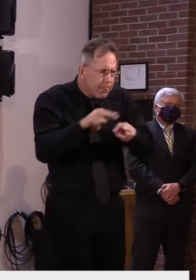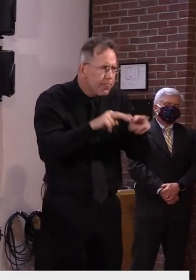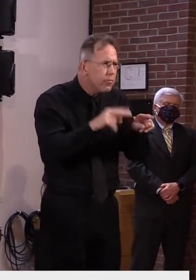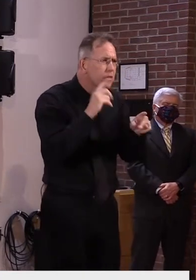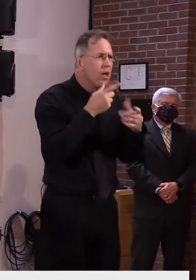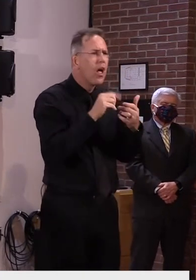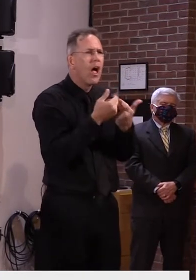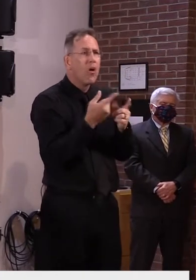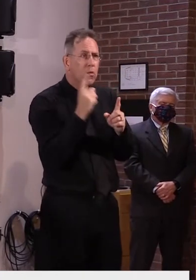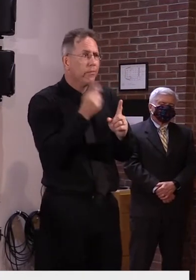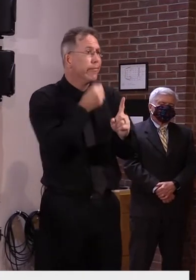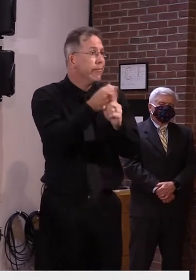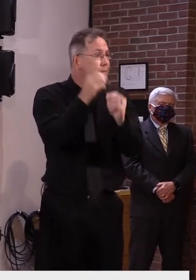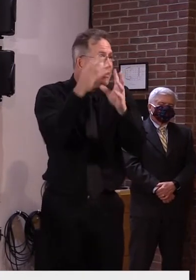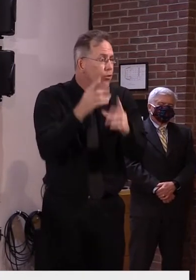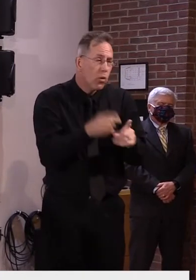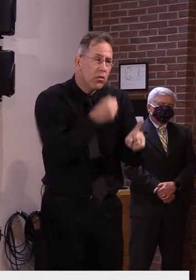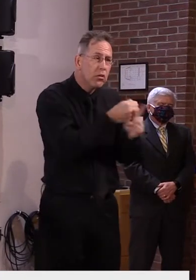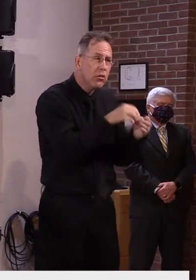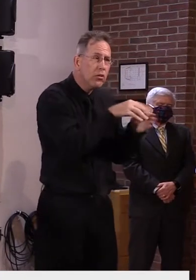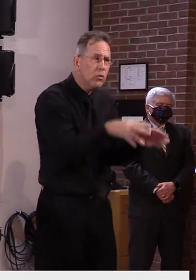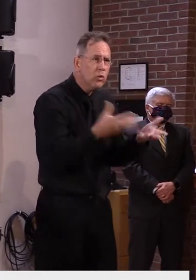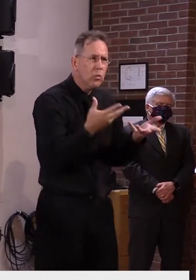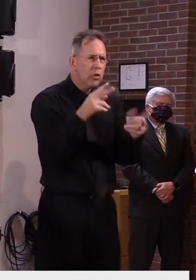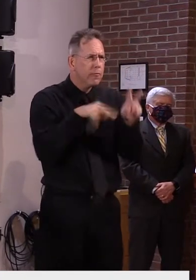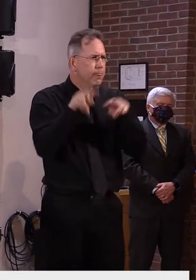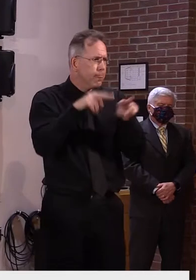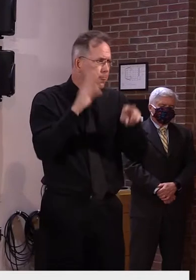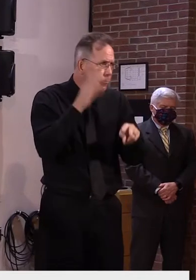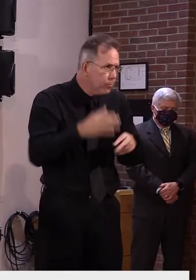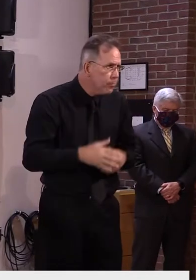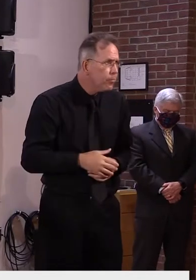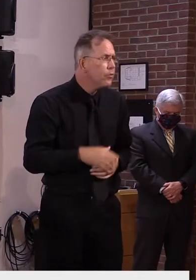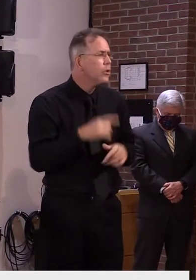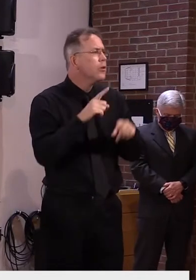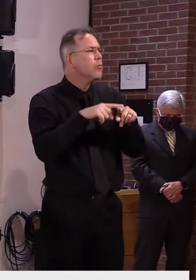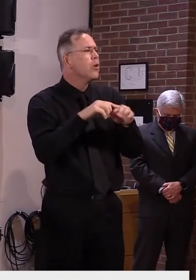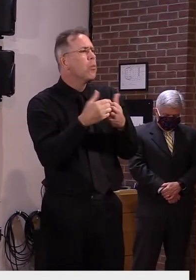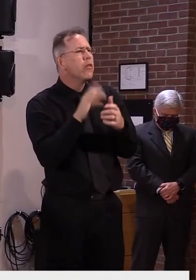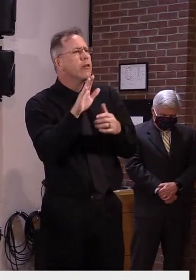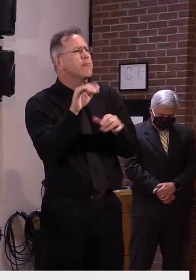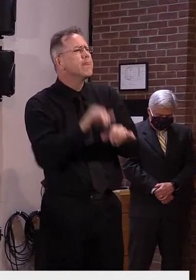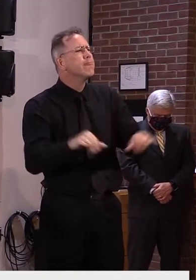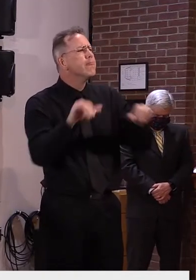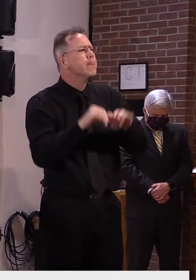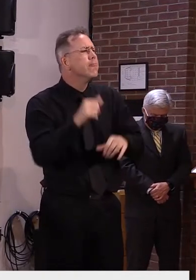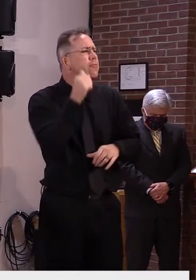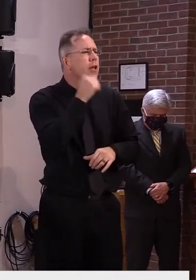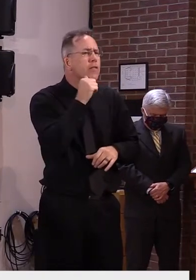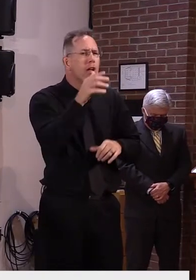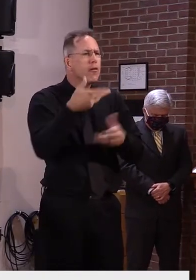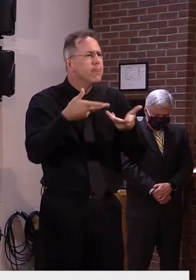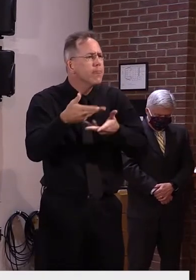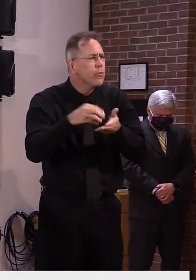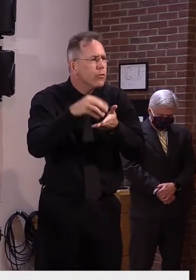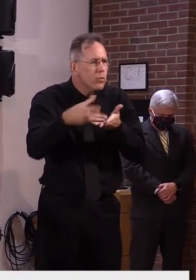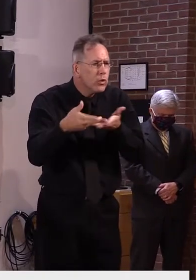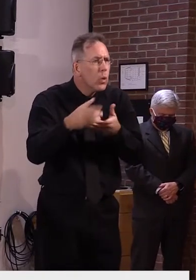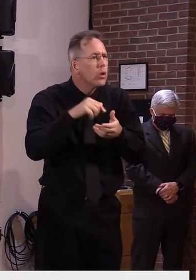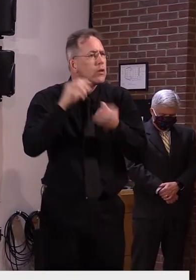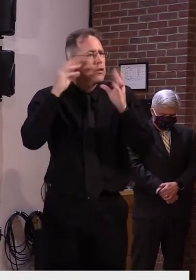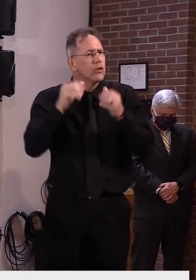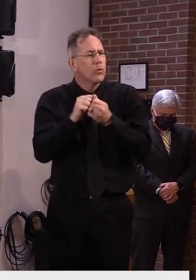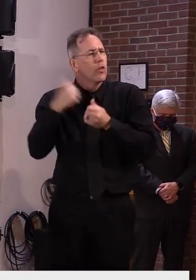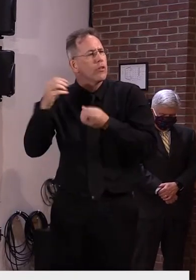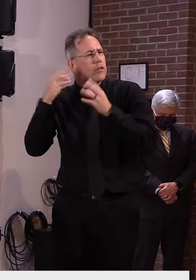This assessment, to a large extent, depends on the daily in-person contact between students and their teachers. These